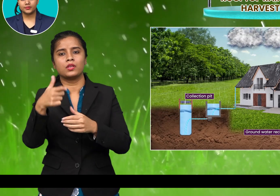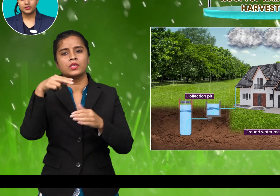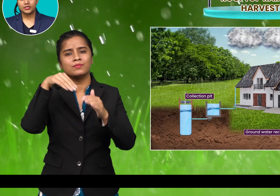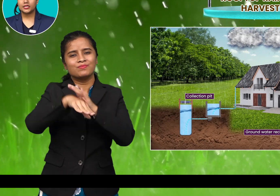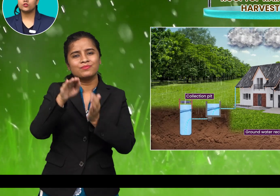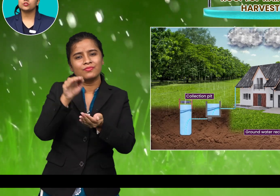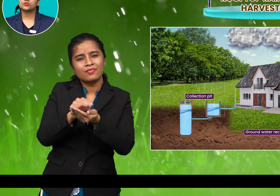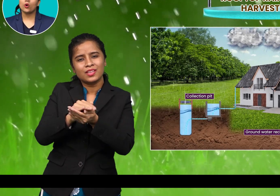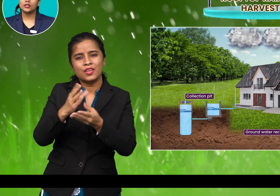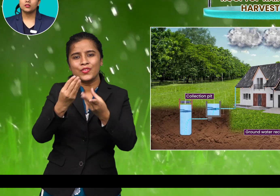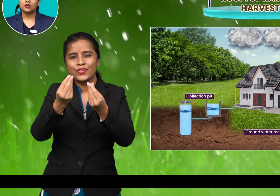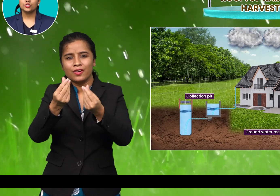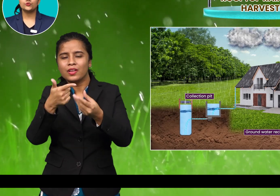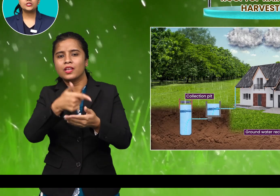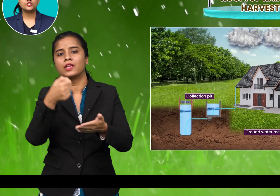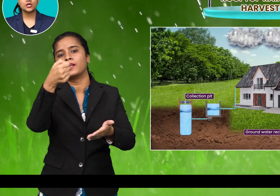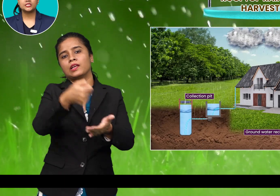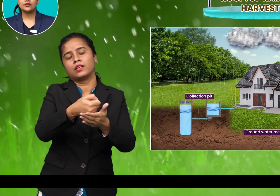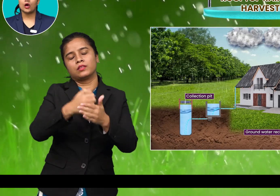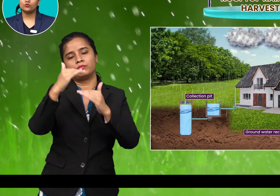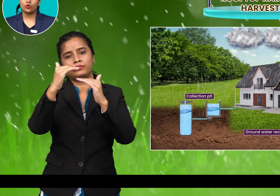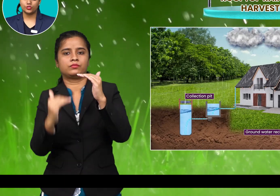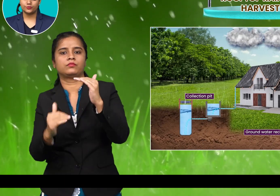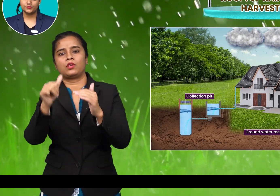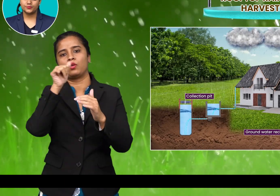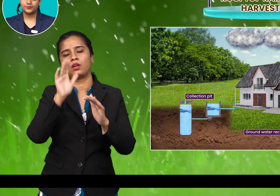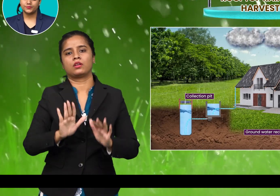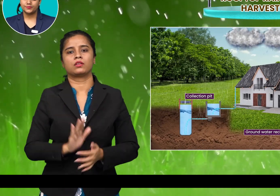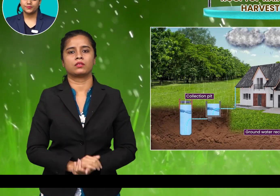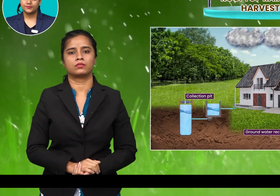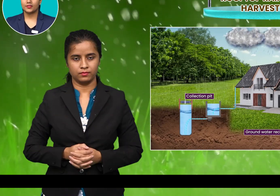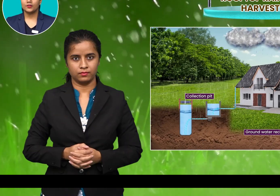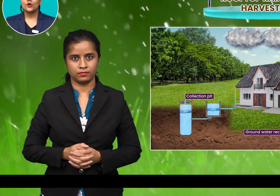seep into the soil to recharge the groundwater.